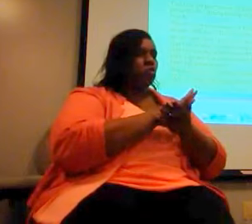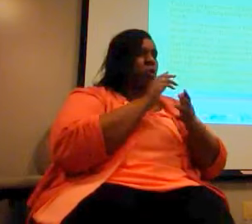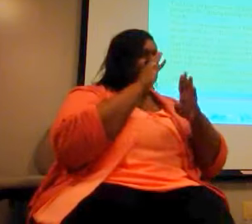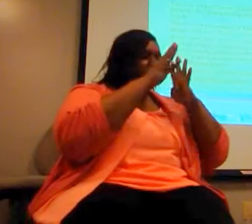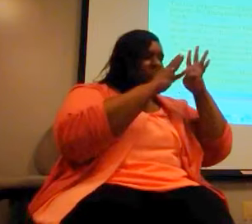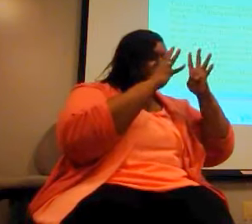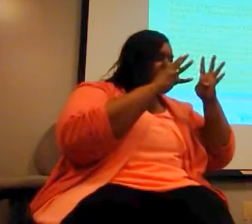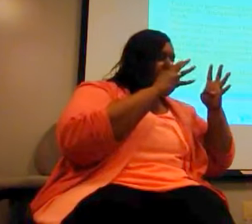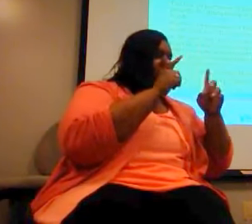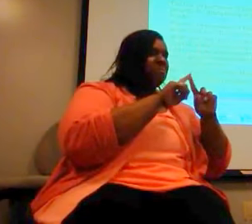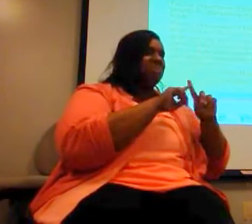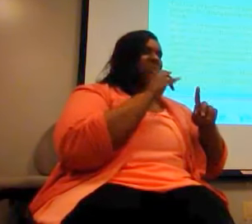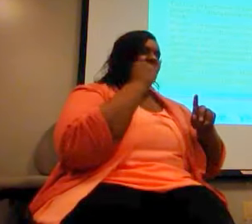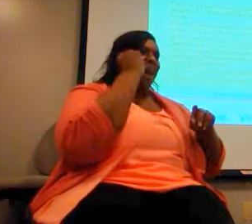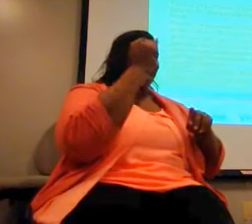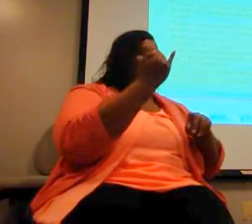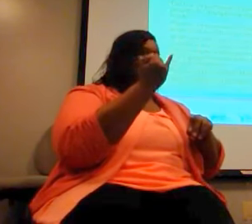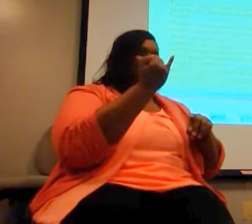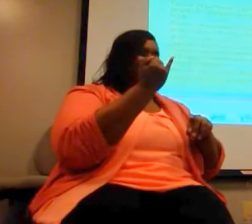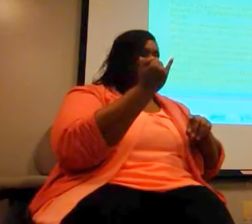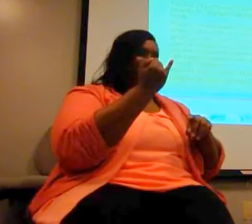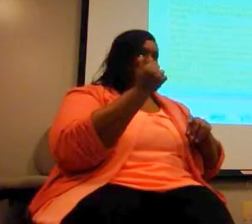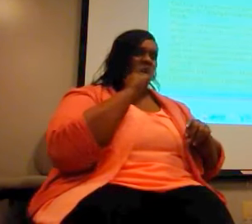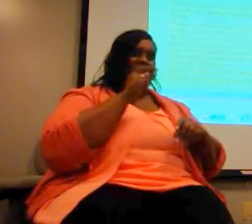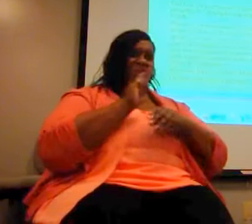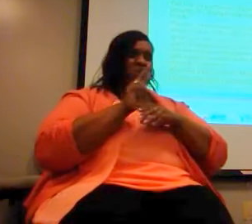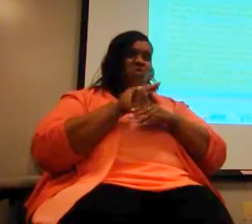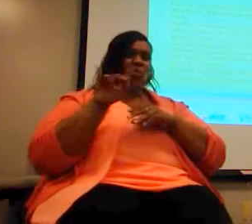individual school. It's not cookie cutter at all.